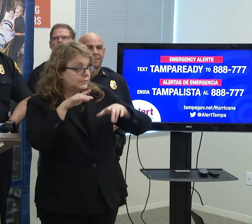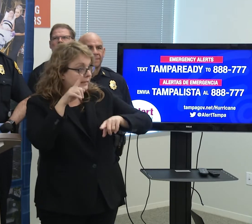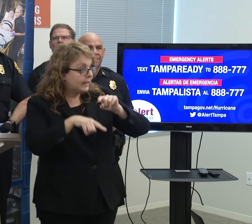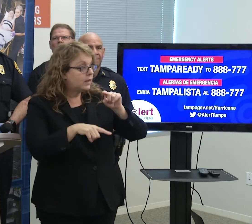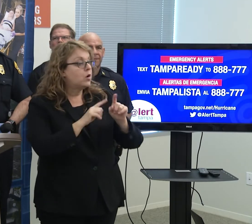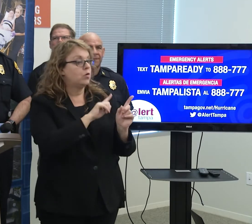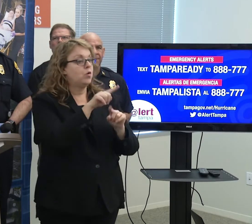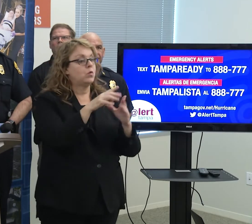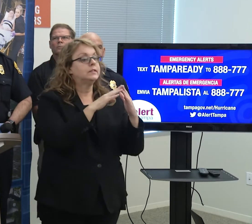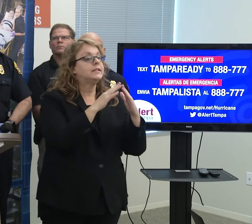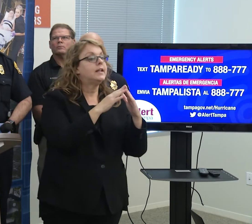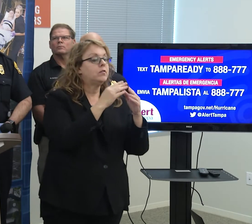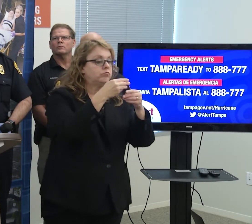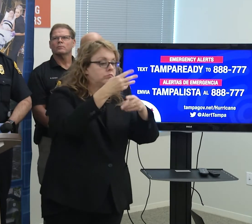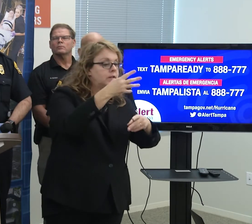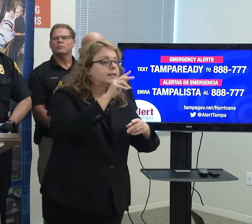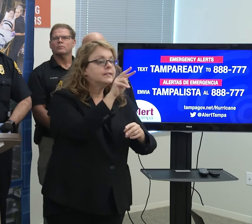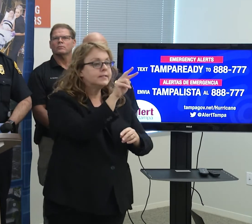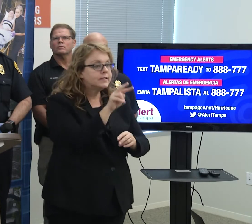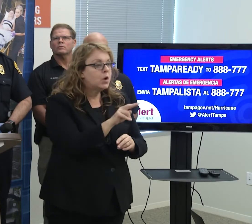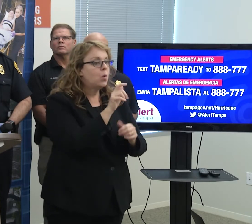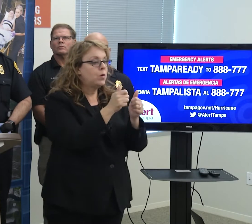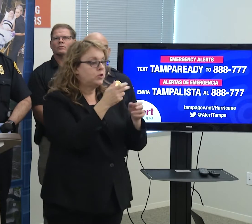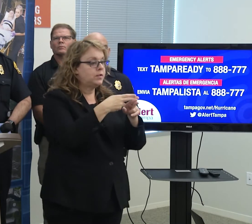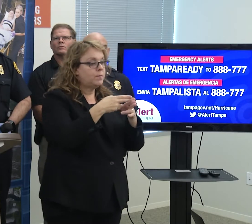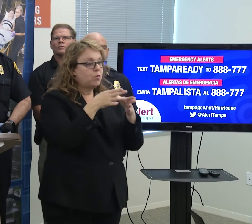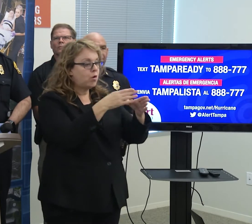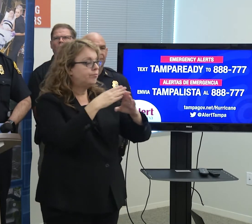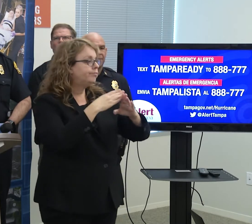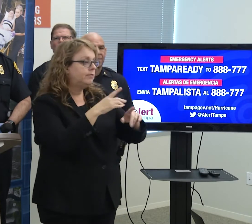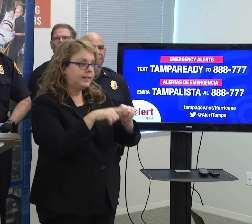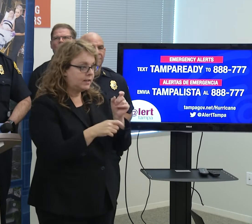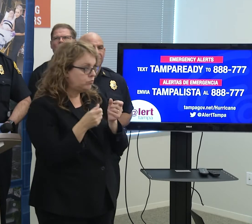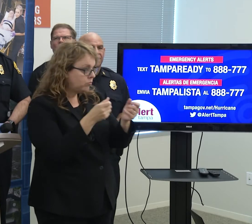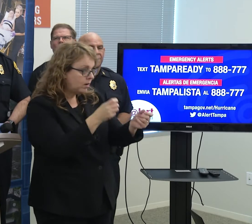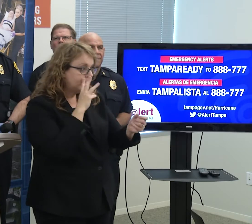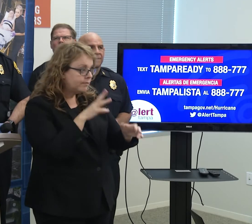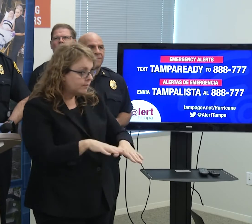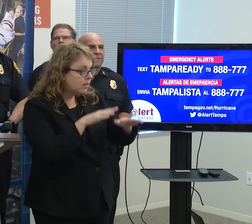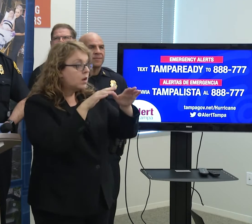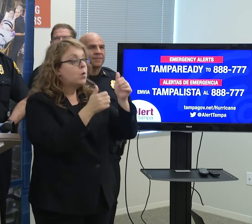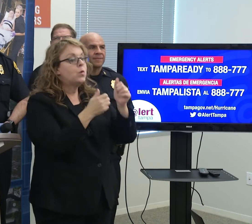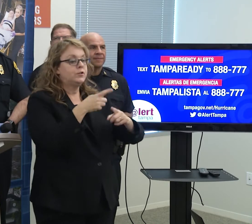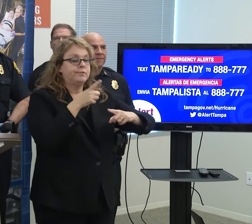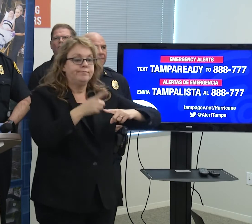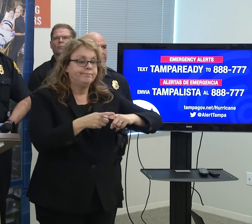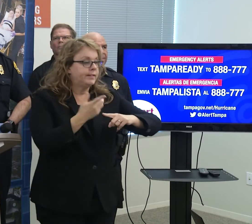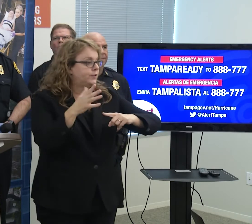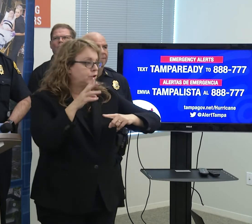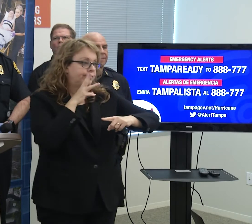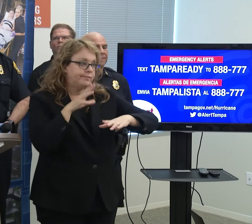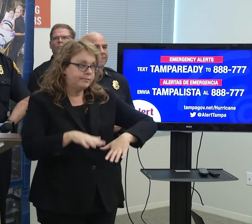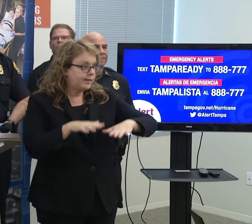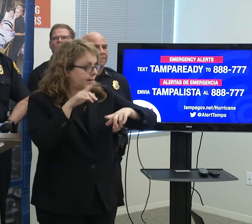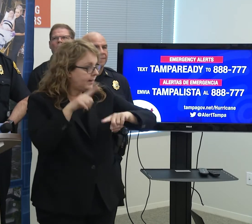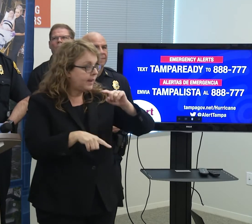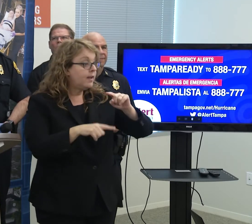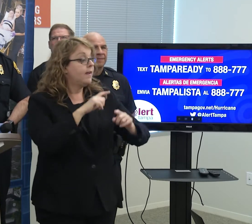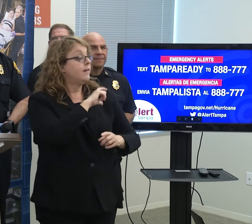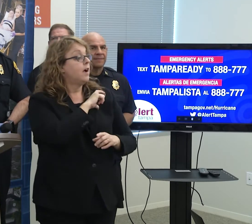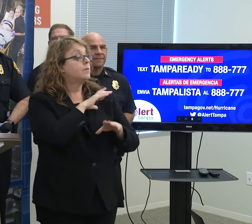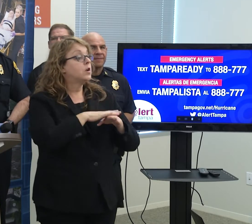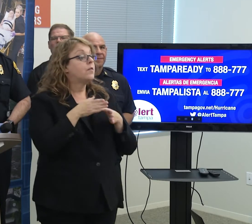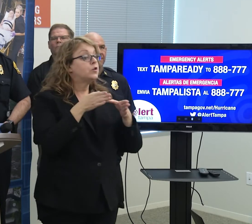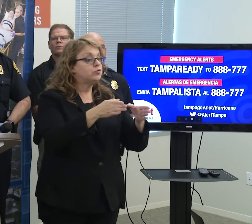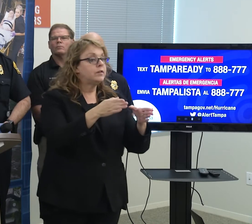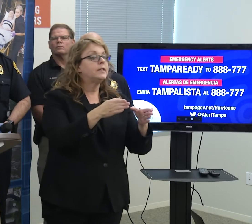they go to the city's website, they can find that map and what intersections are flooded, and it's our cops out on the